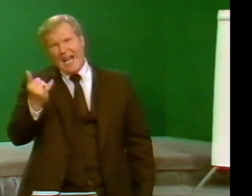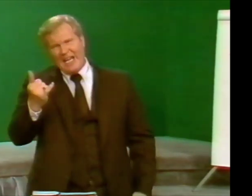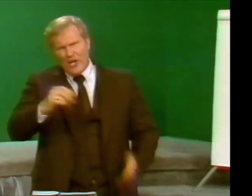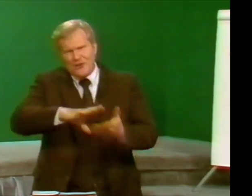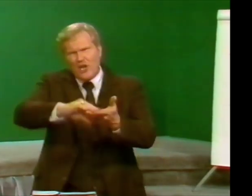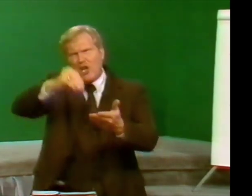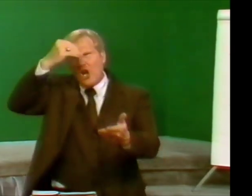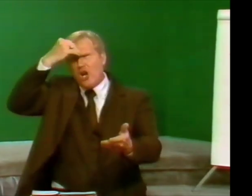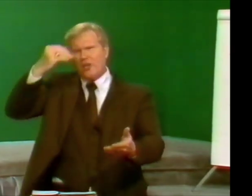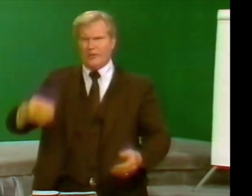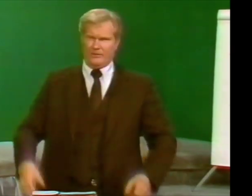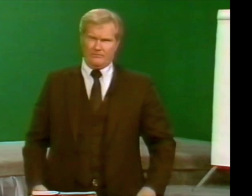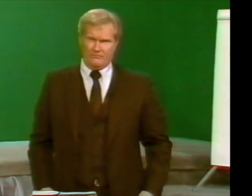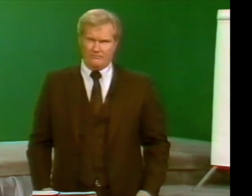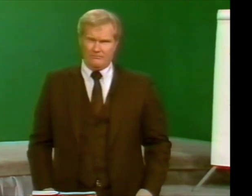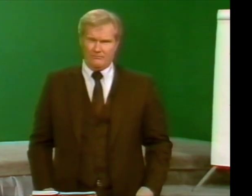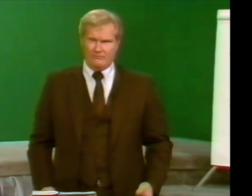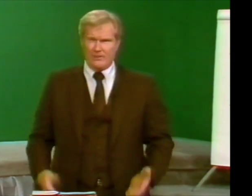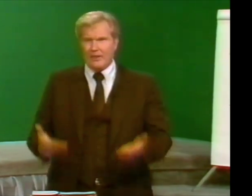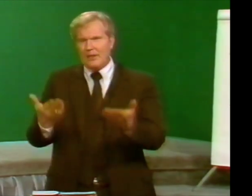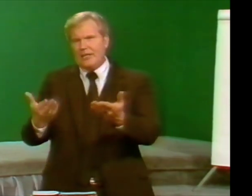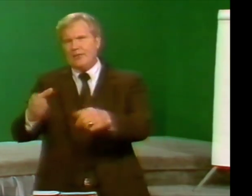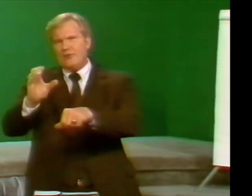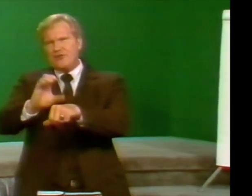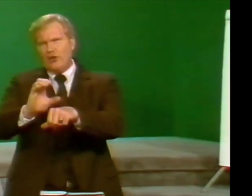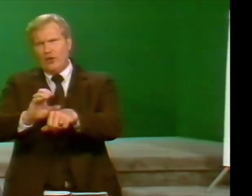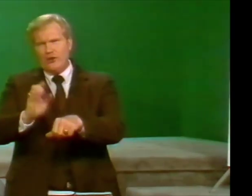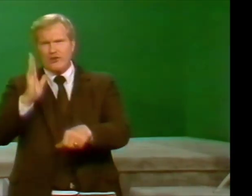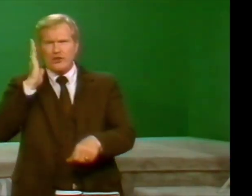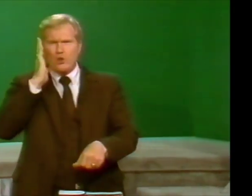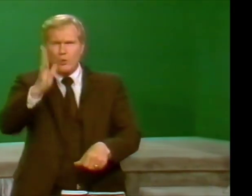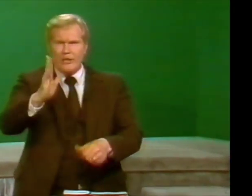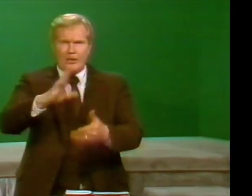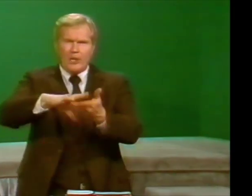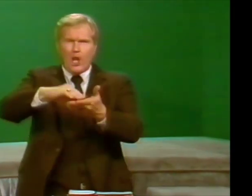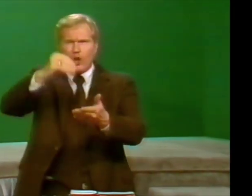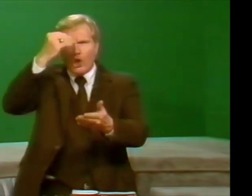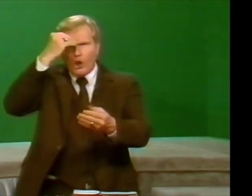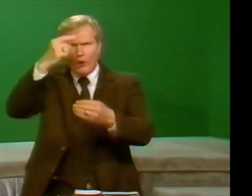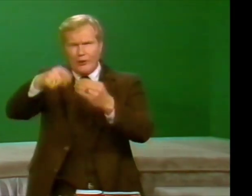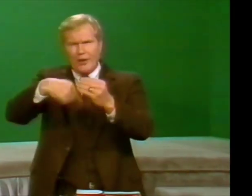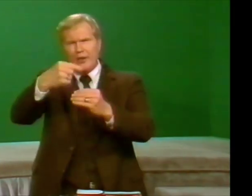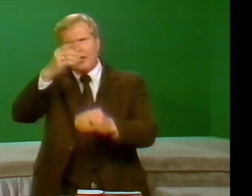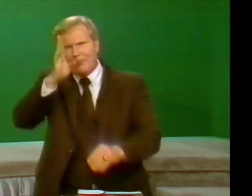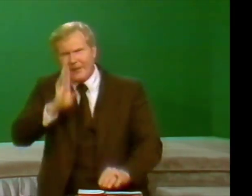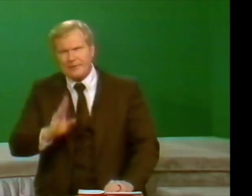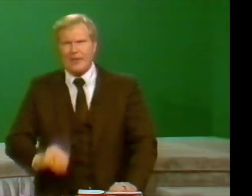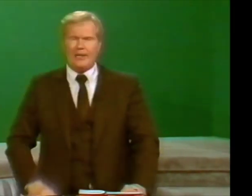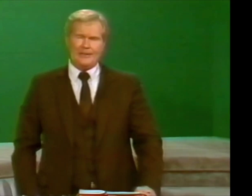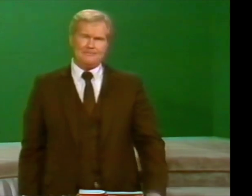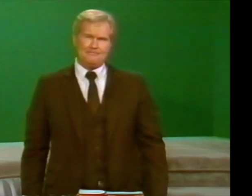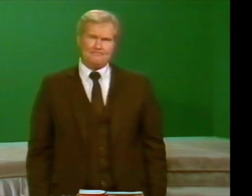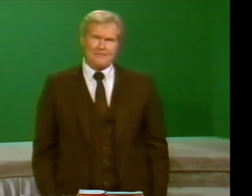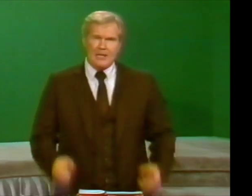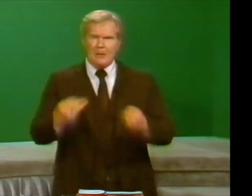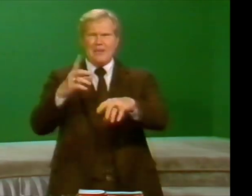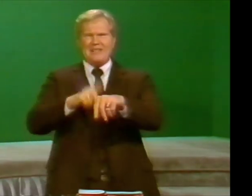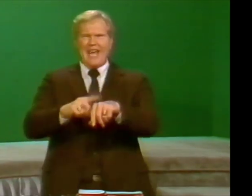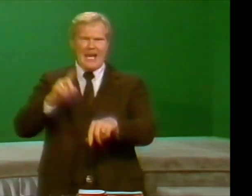Why? To learn. In the church, you will learn about God. Many times